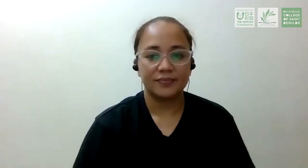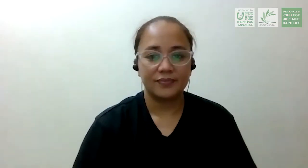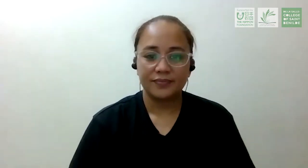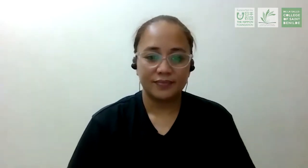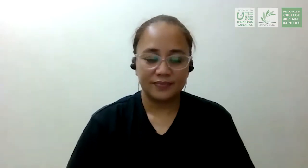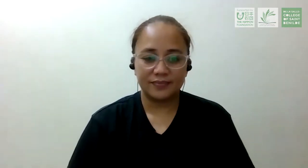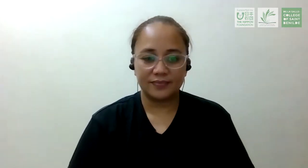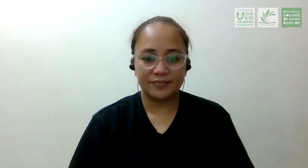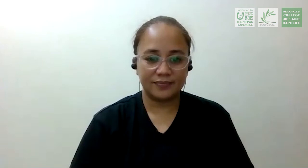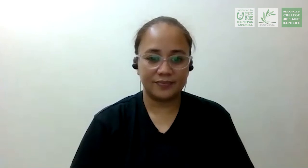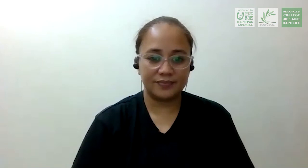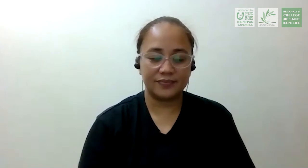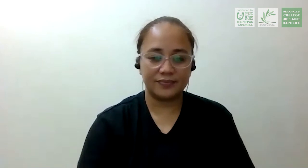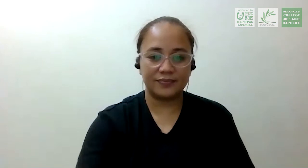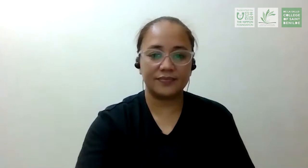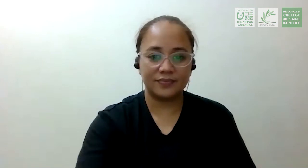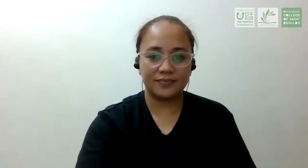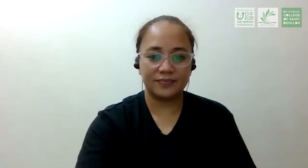Okay, so